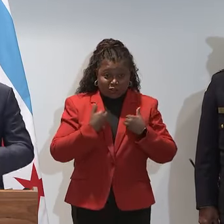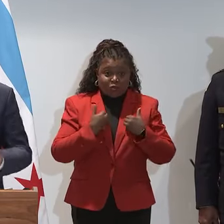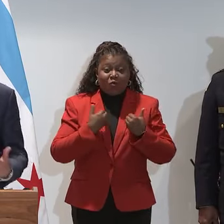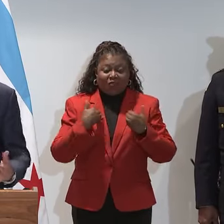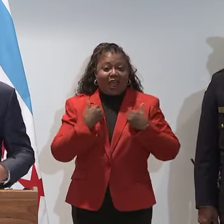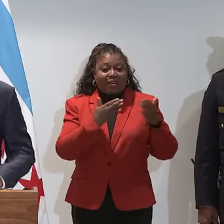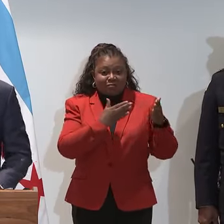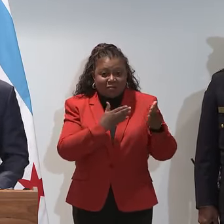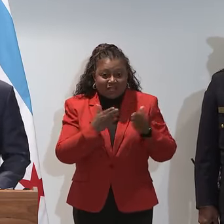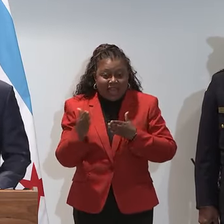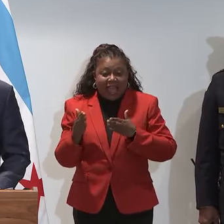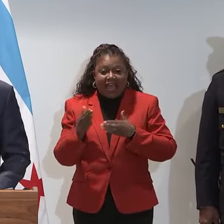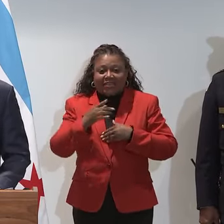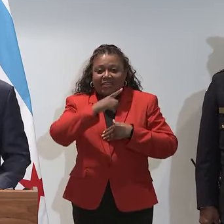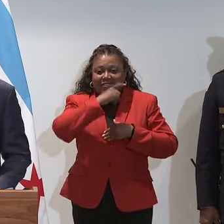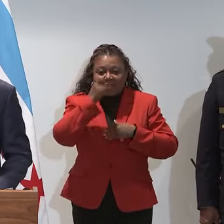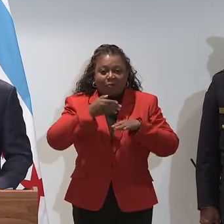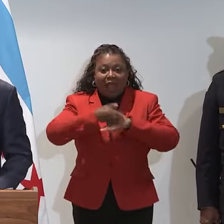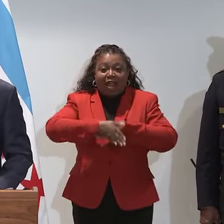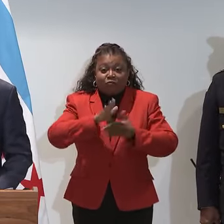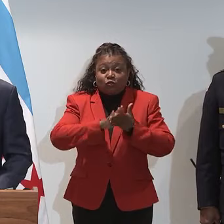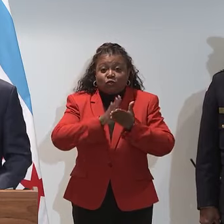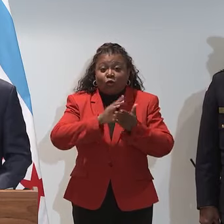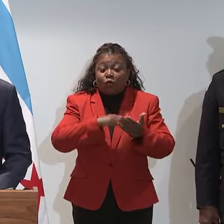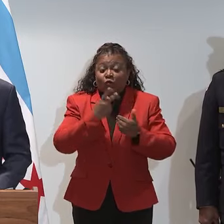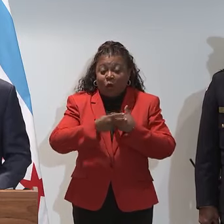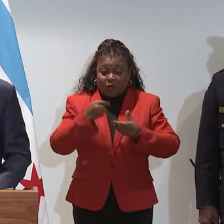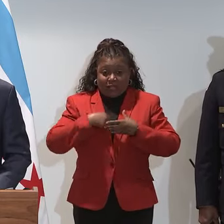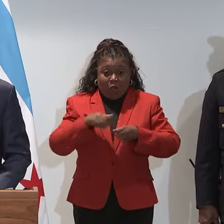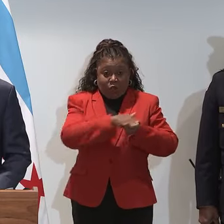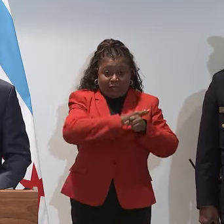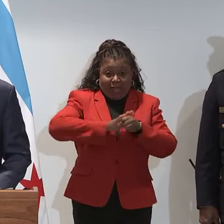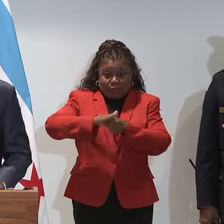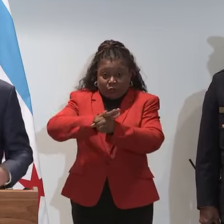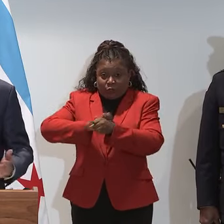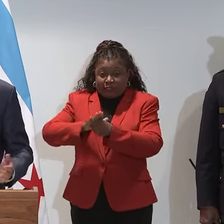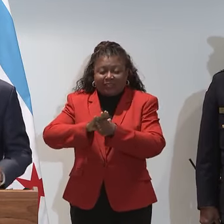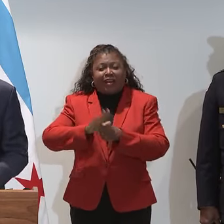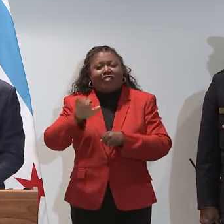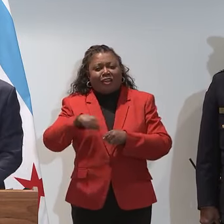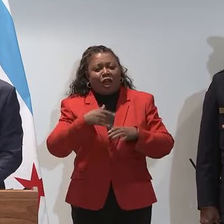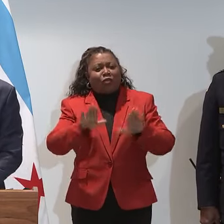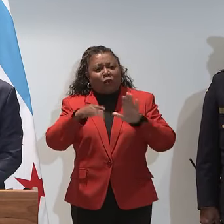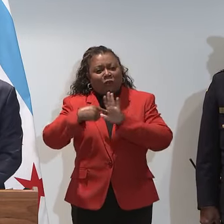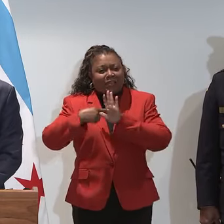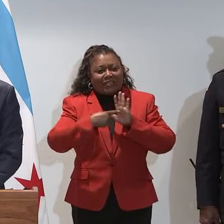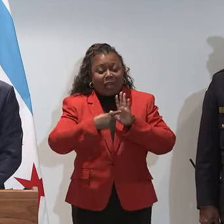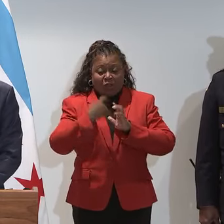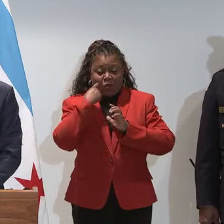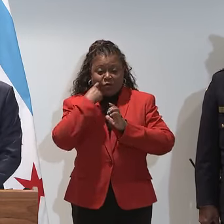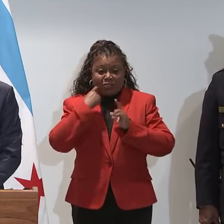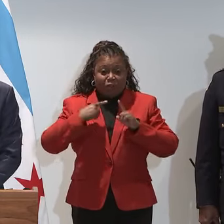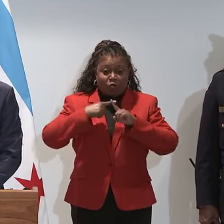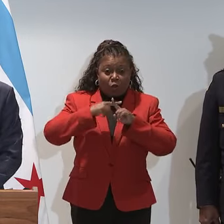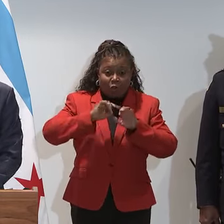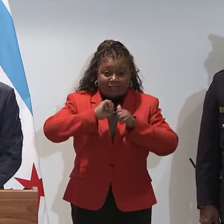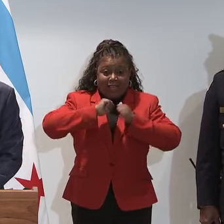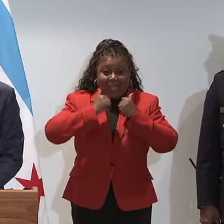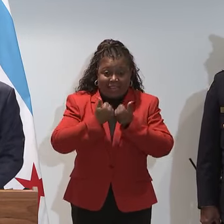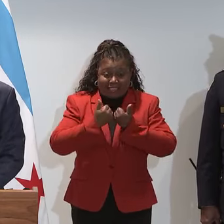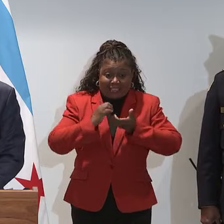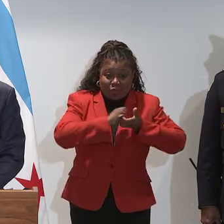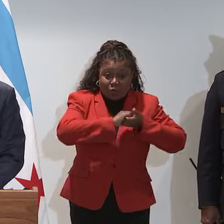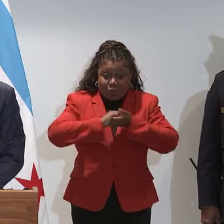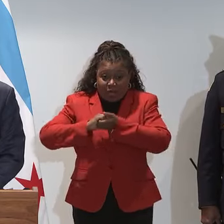have planned summer after-school programming in our neighborhoods. There's other great examples of recent cross-agency